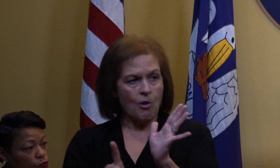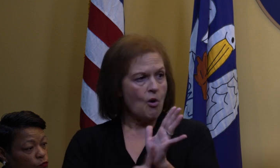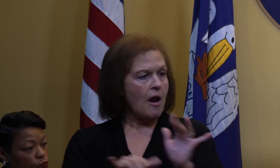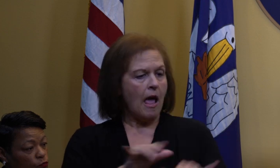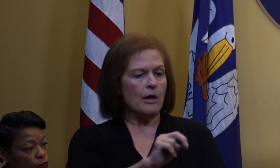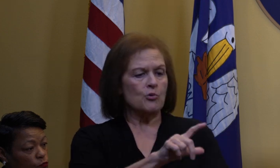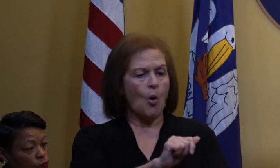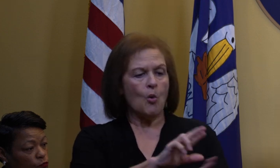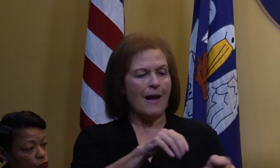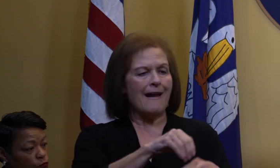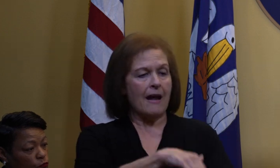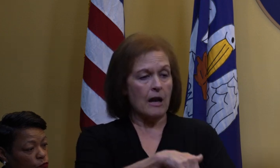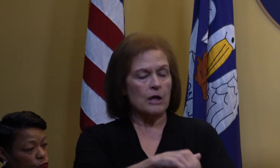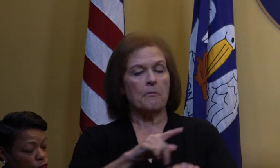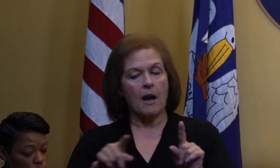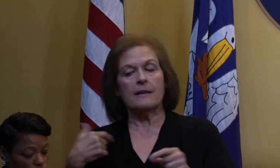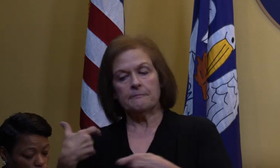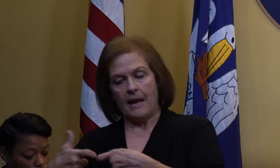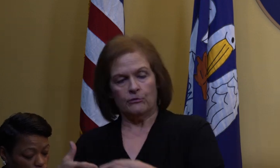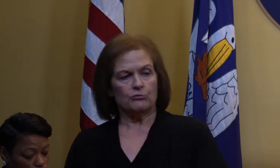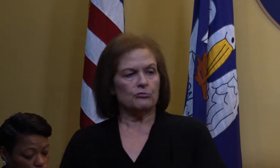through NOAA Ready in English, but in Spanish.